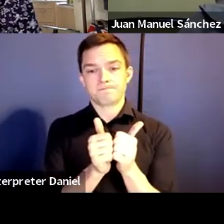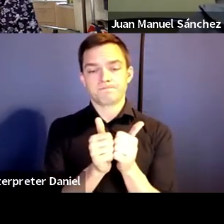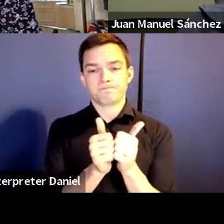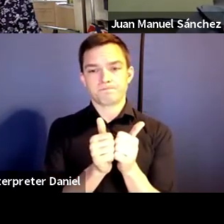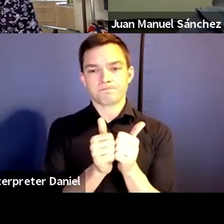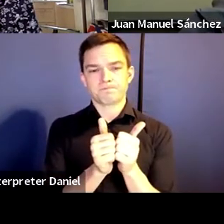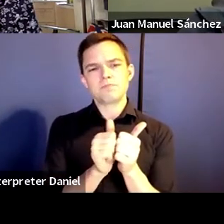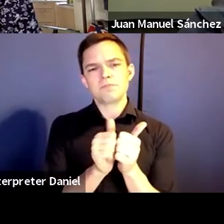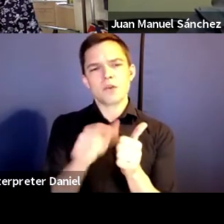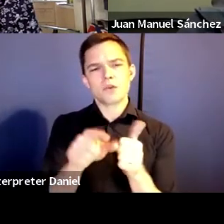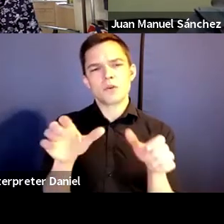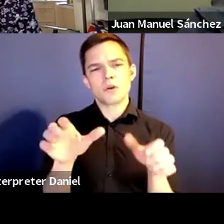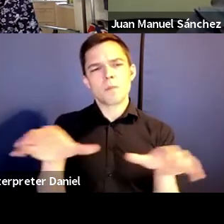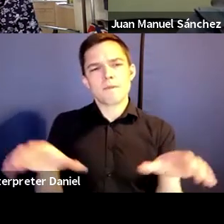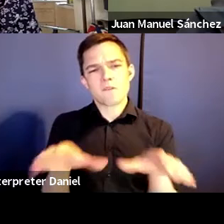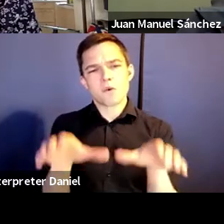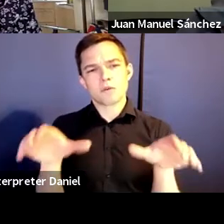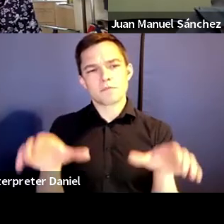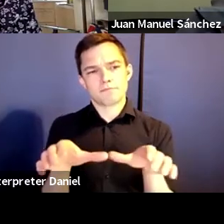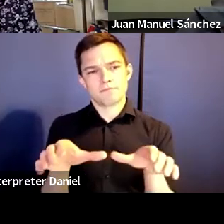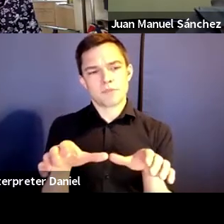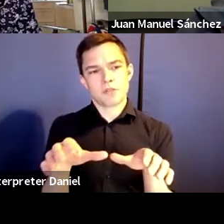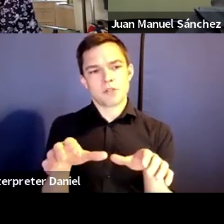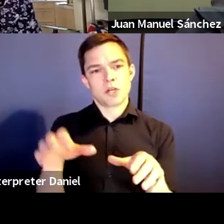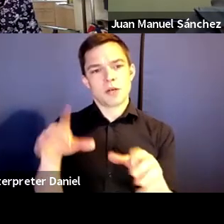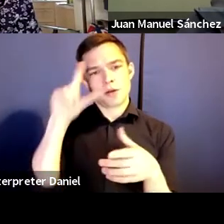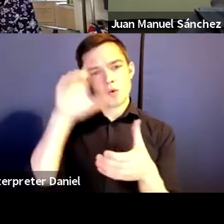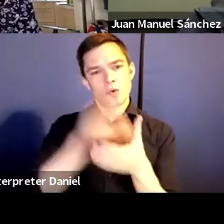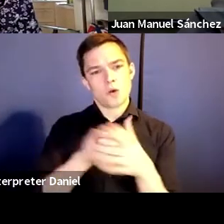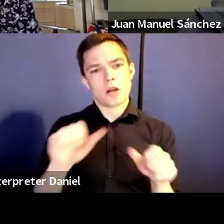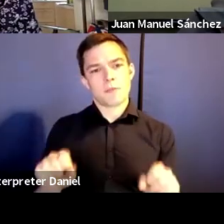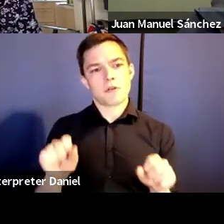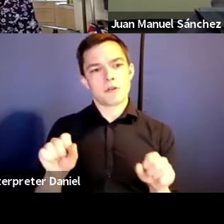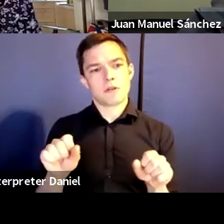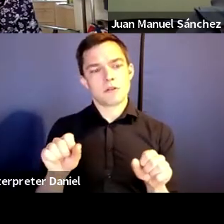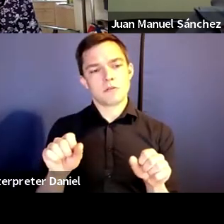how do you perform credible in front of